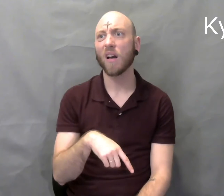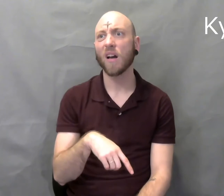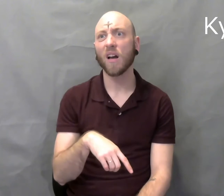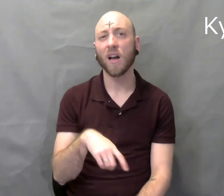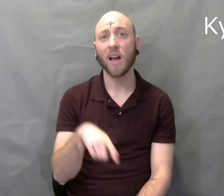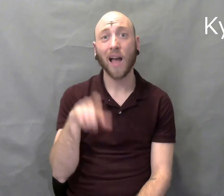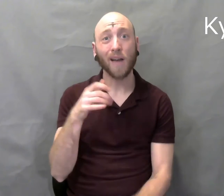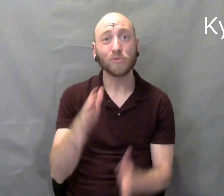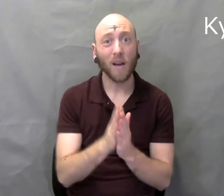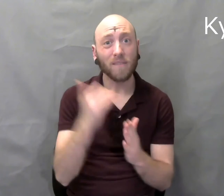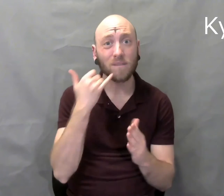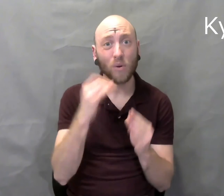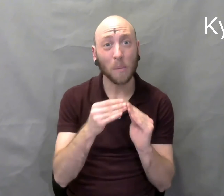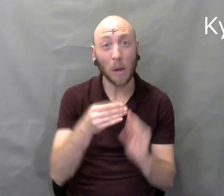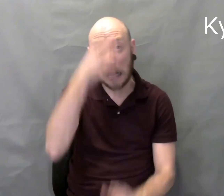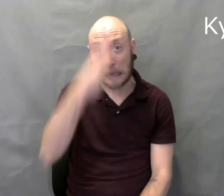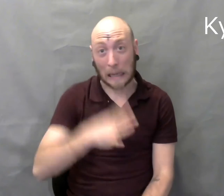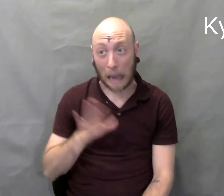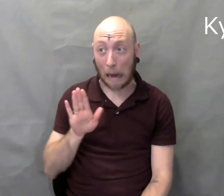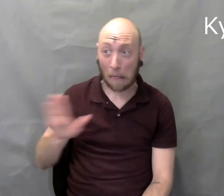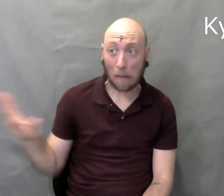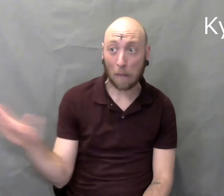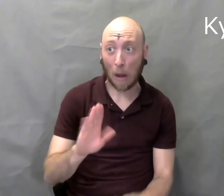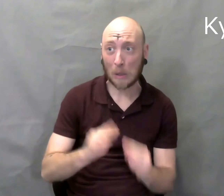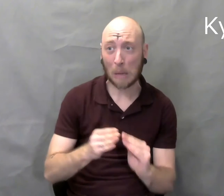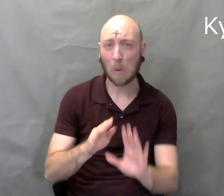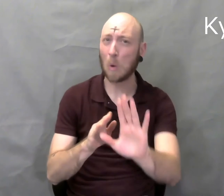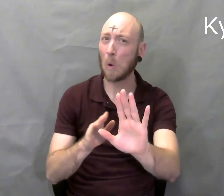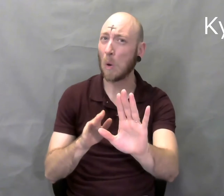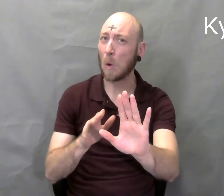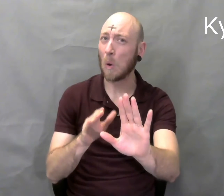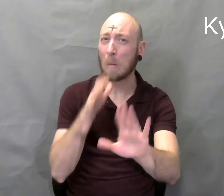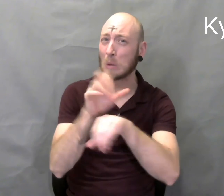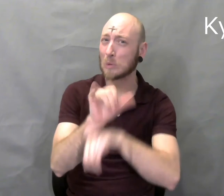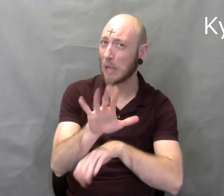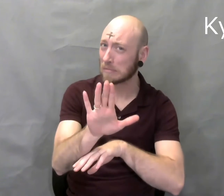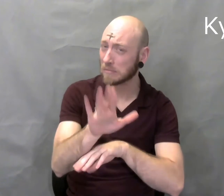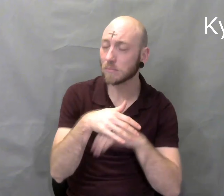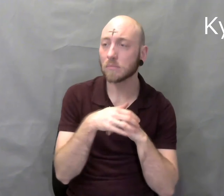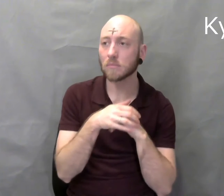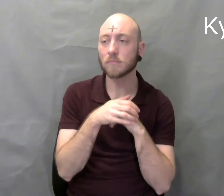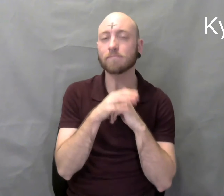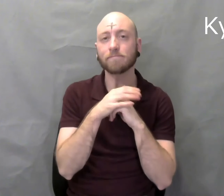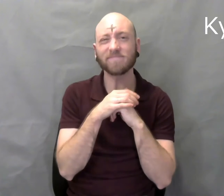get numbers of guys. That doesn't go with what I'm used to. Um,